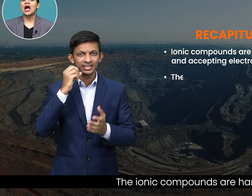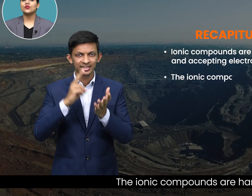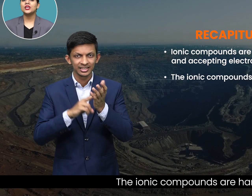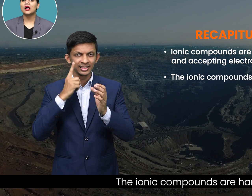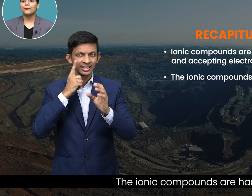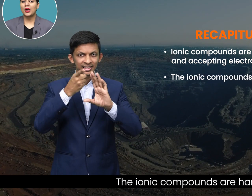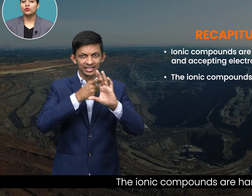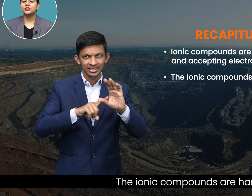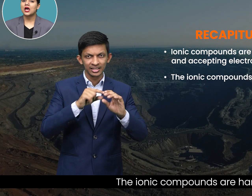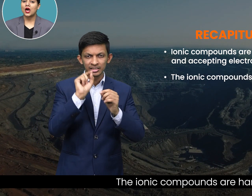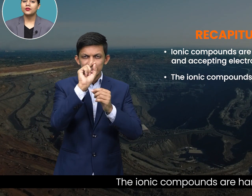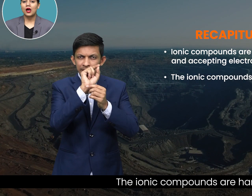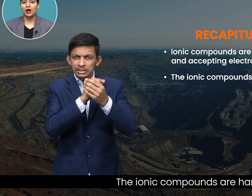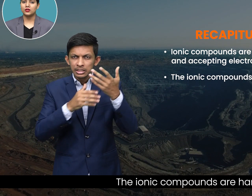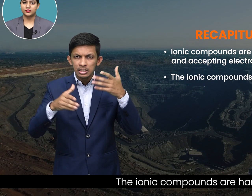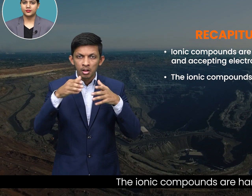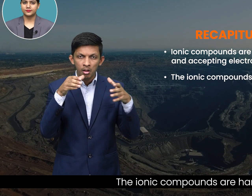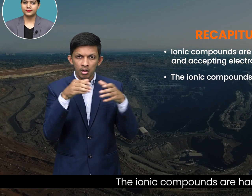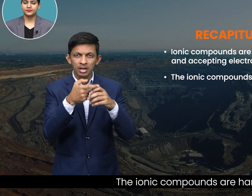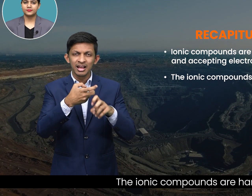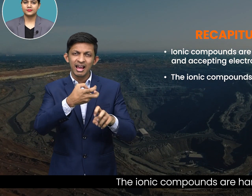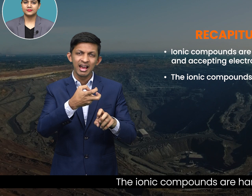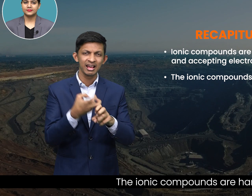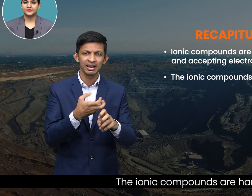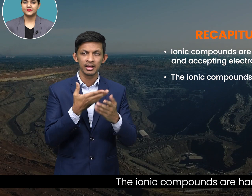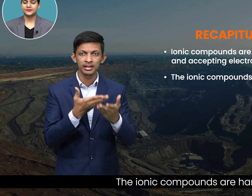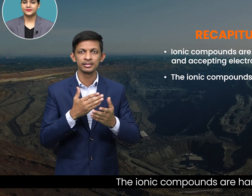The ionic compounds are hard.